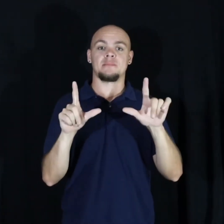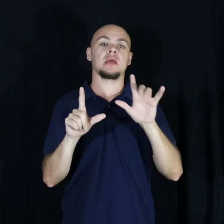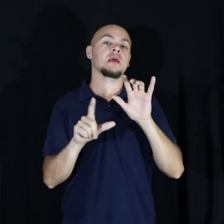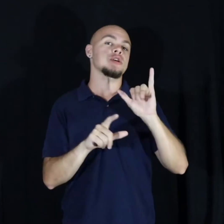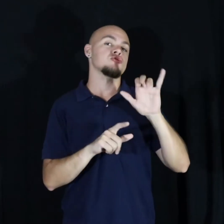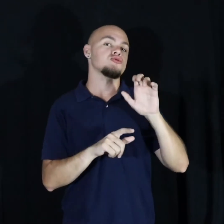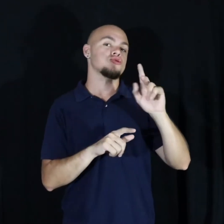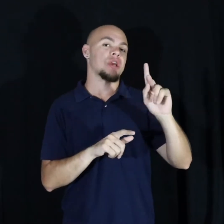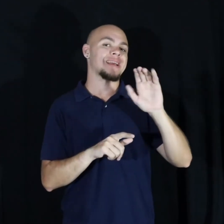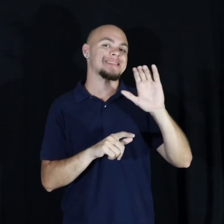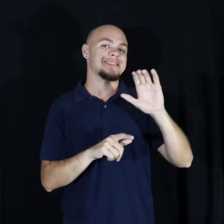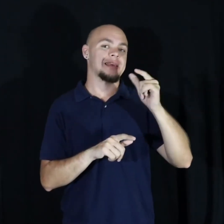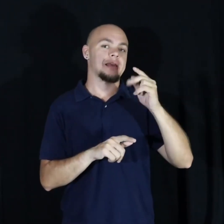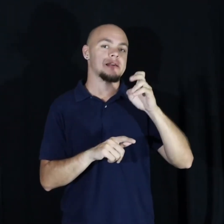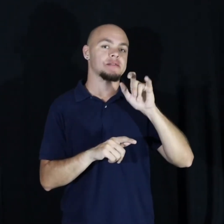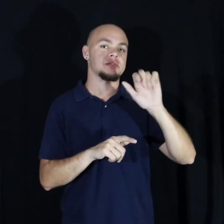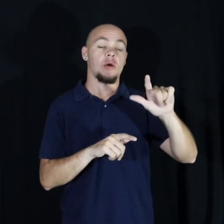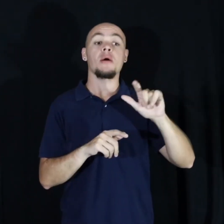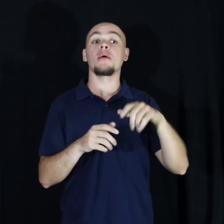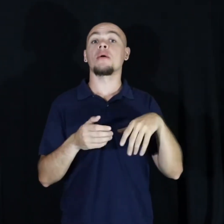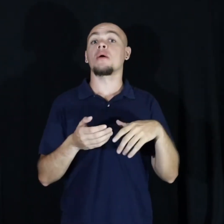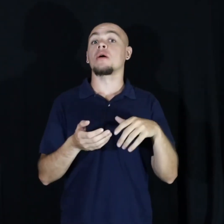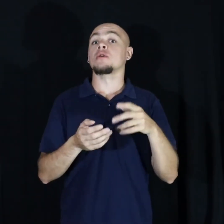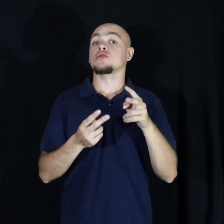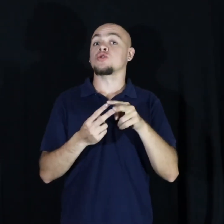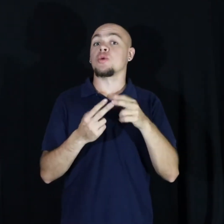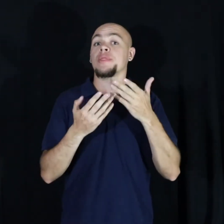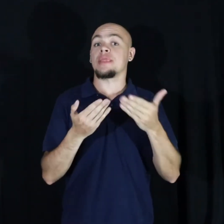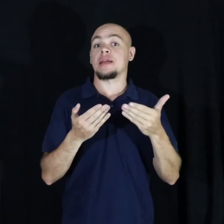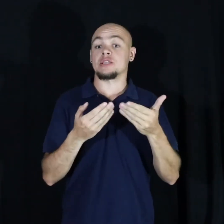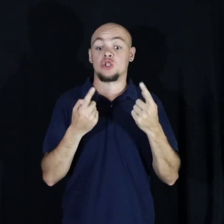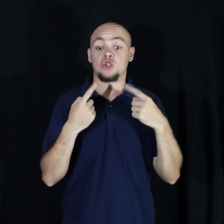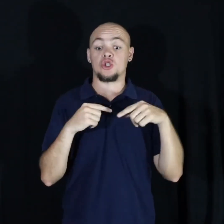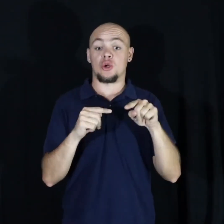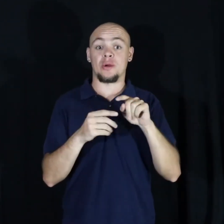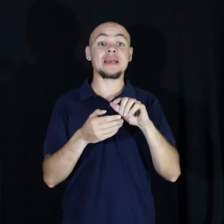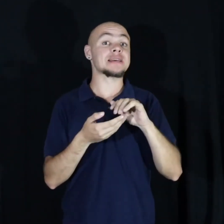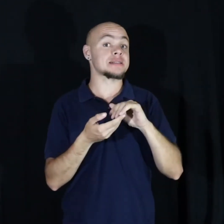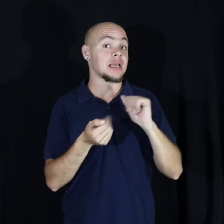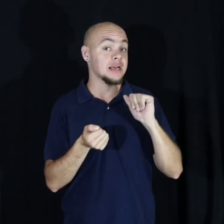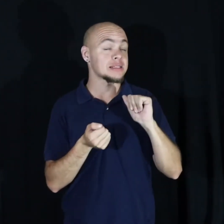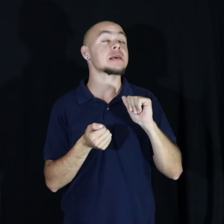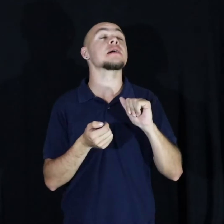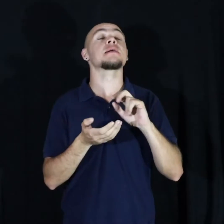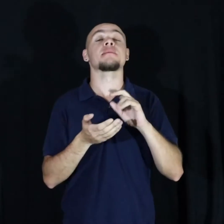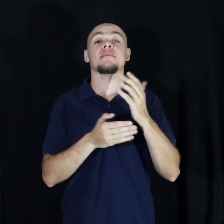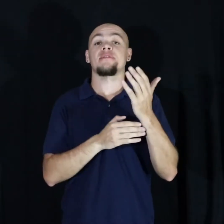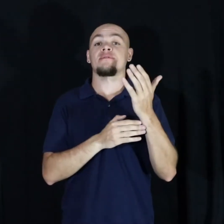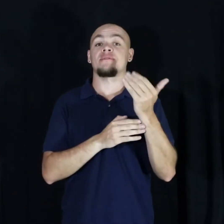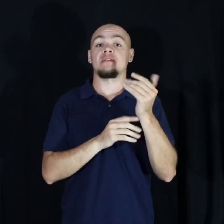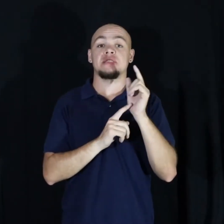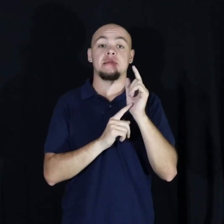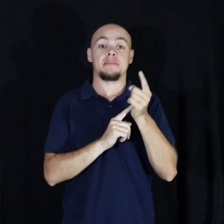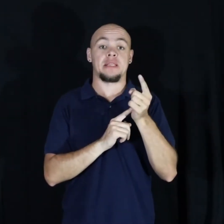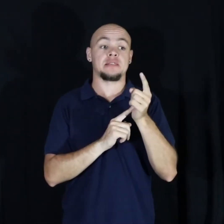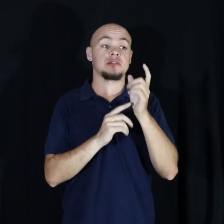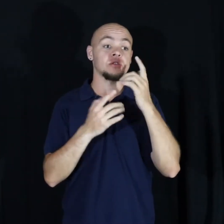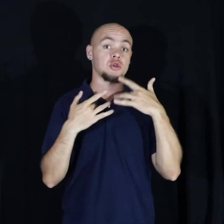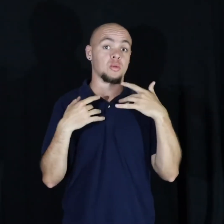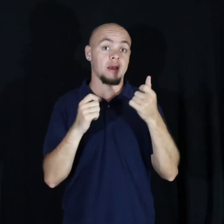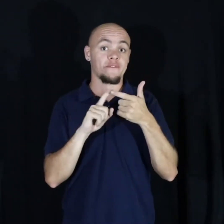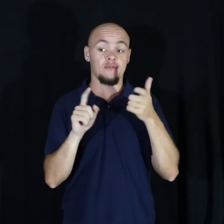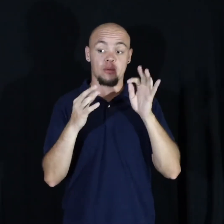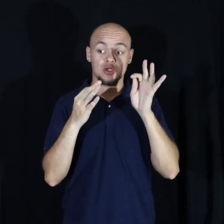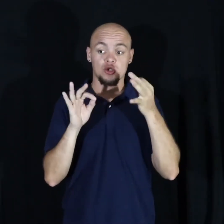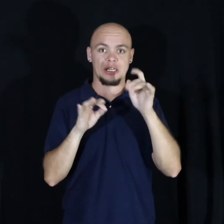article, Multitasking During Sex, where he reveals that engineers require a full 15 minutes to recover from a distraction. The